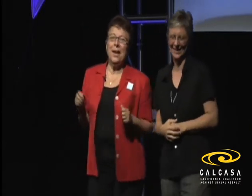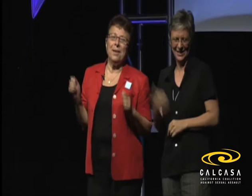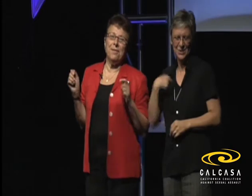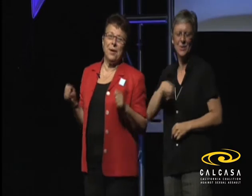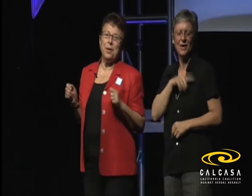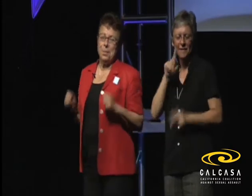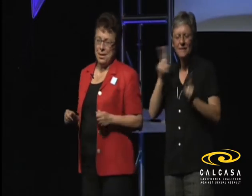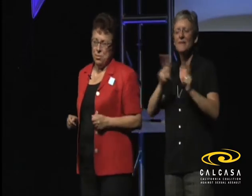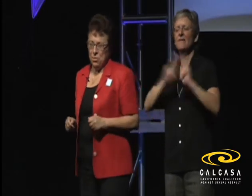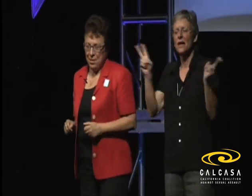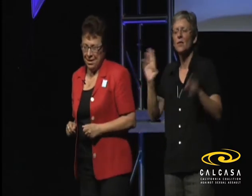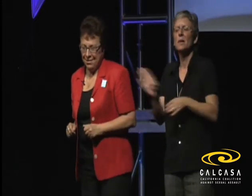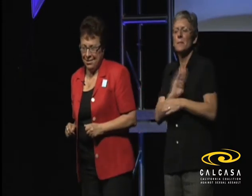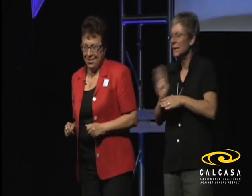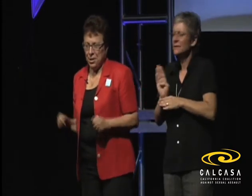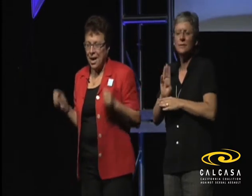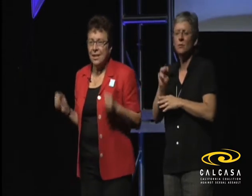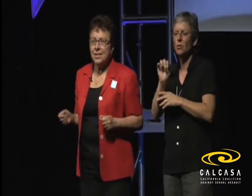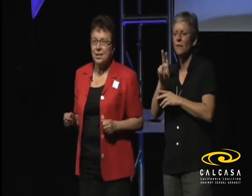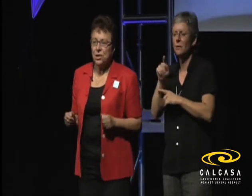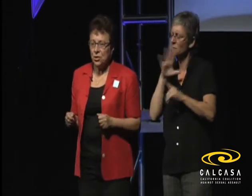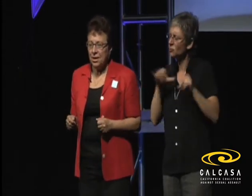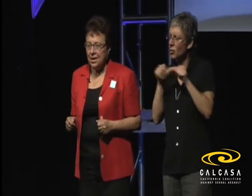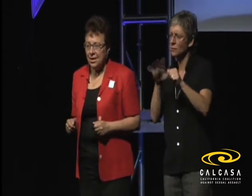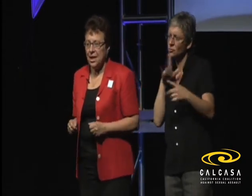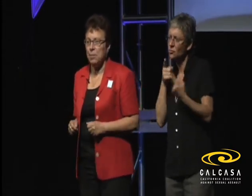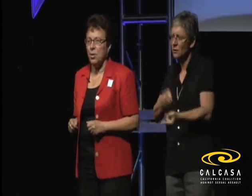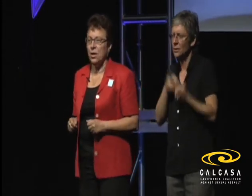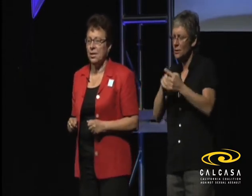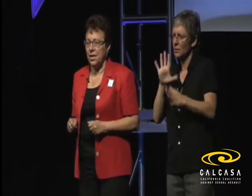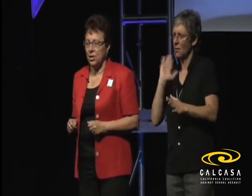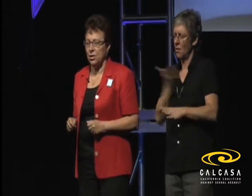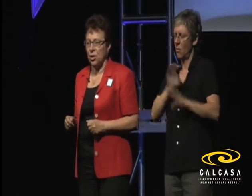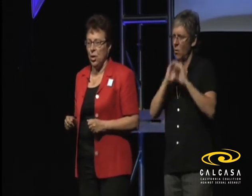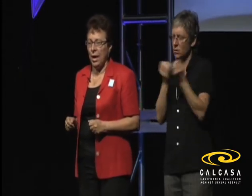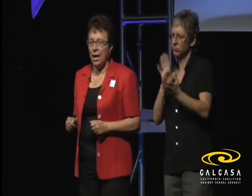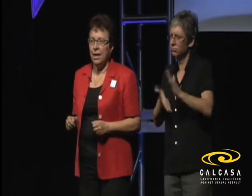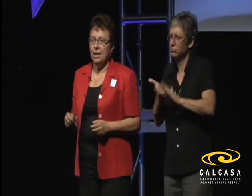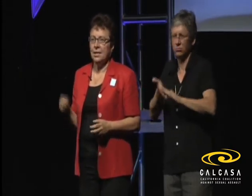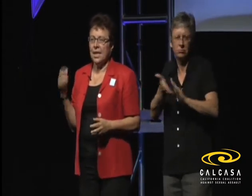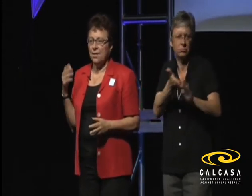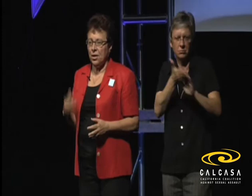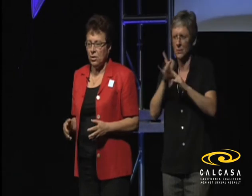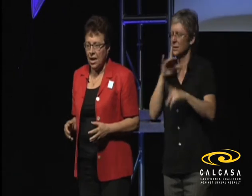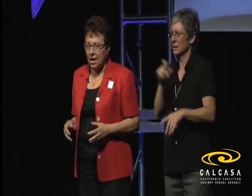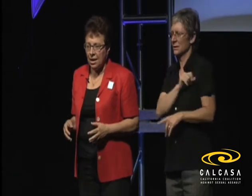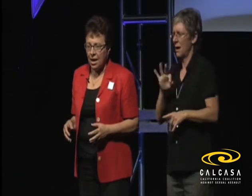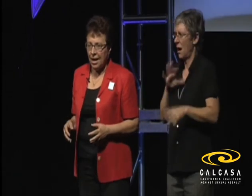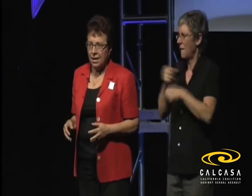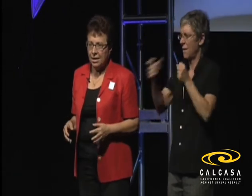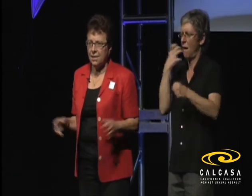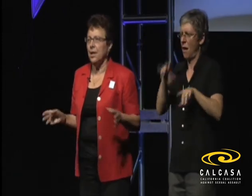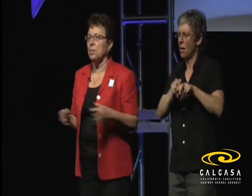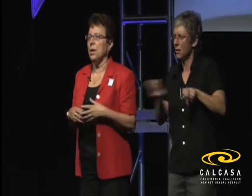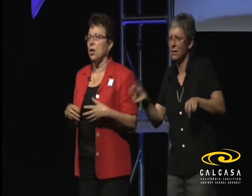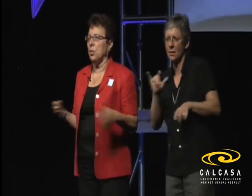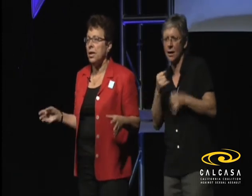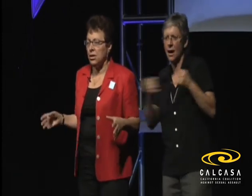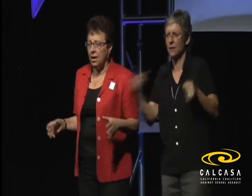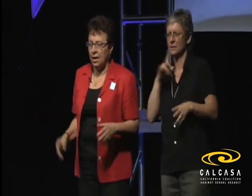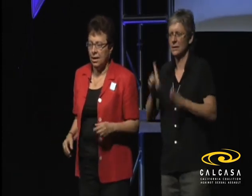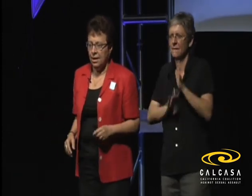We are a very busy movement. We're constantly struggling to keep our organizations going, staffing those hotlines,